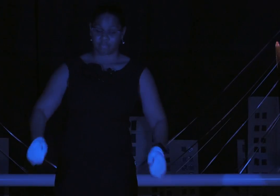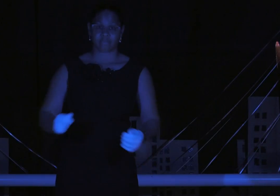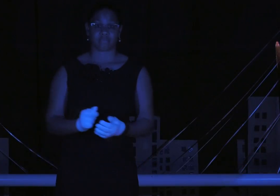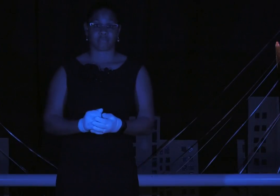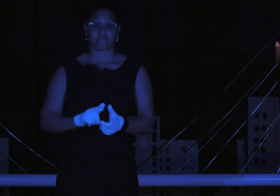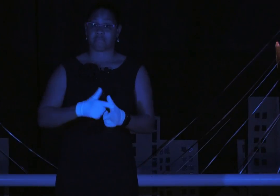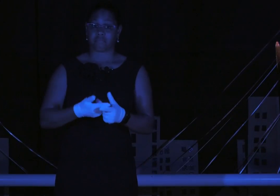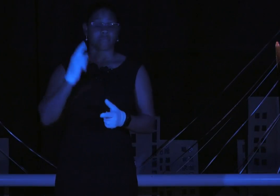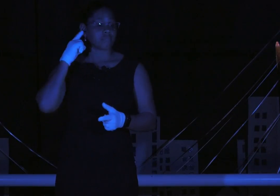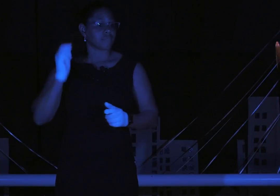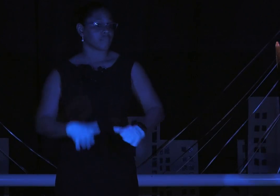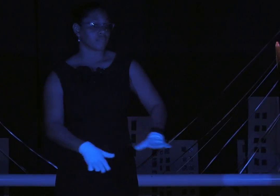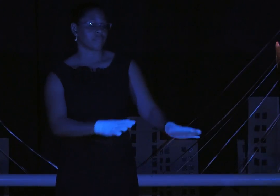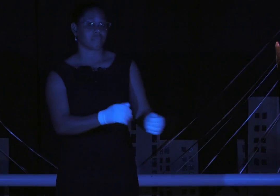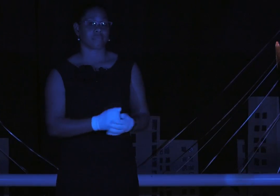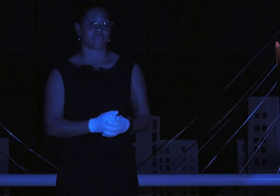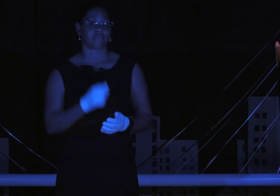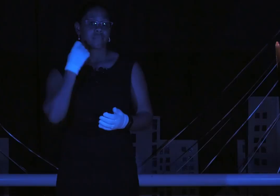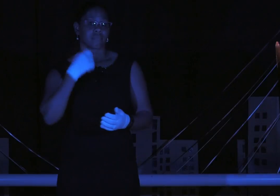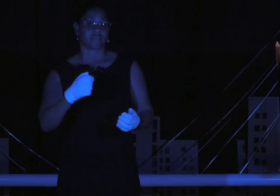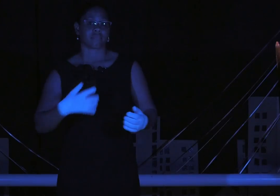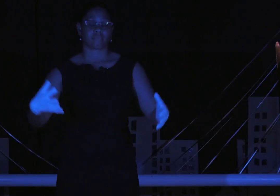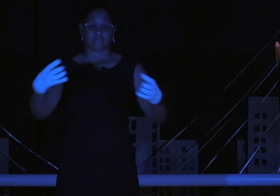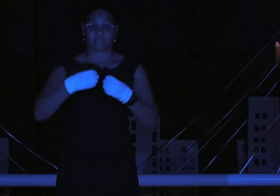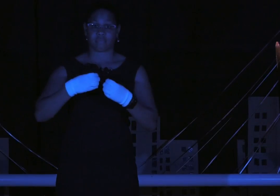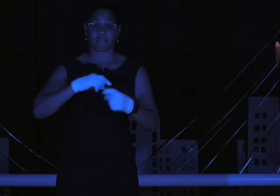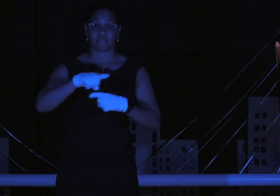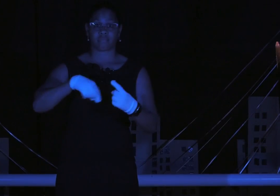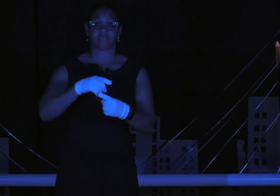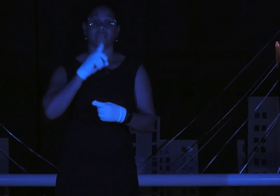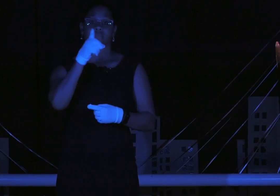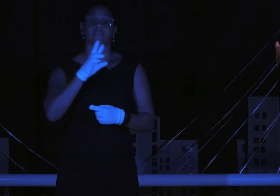the loud? Just accept who you are.